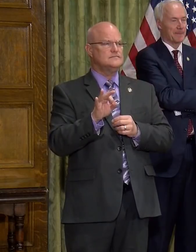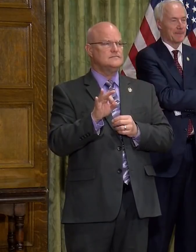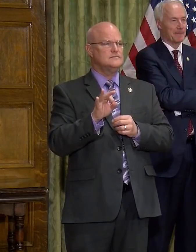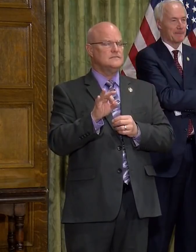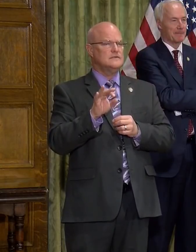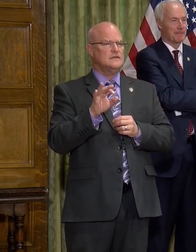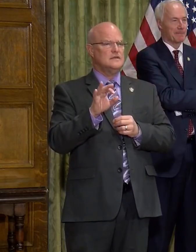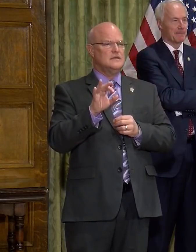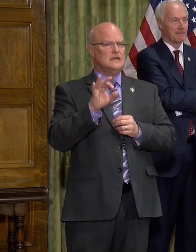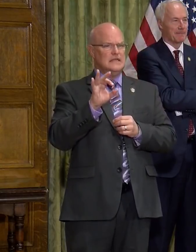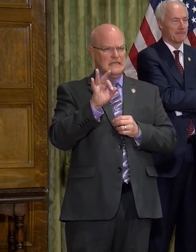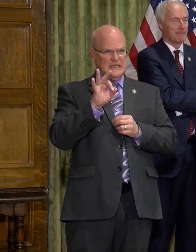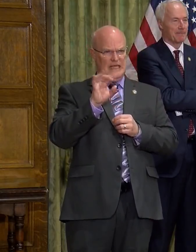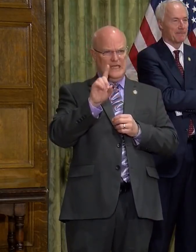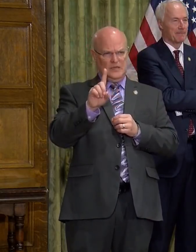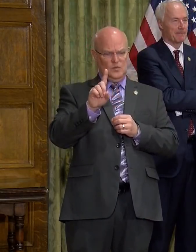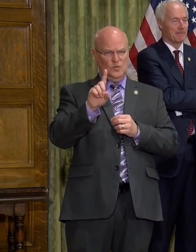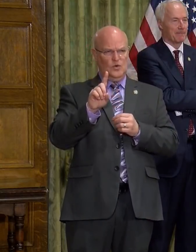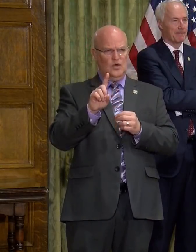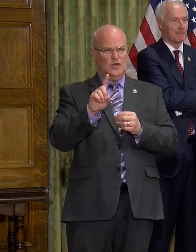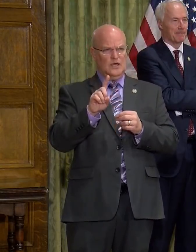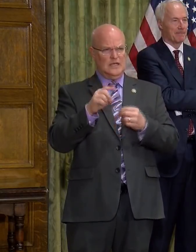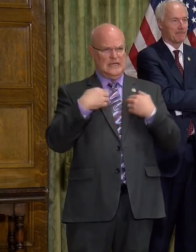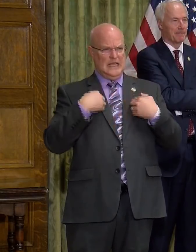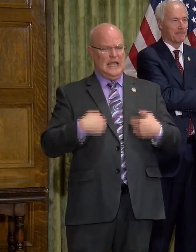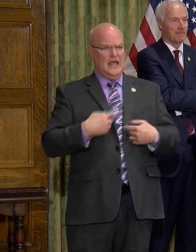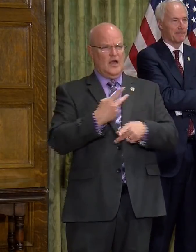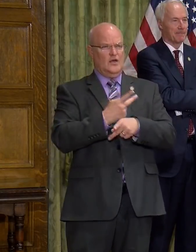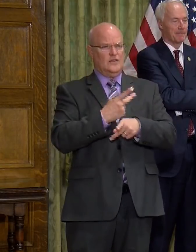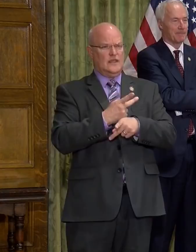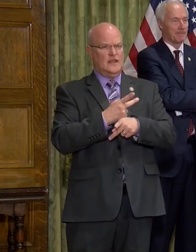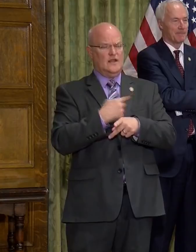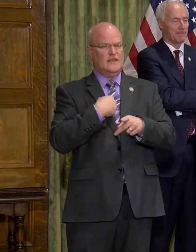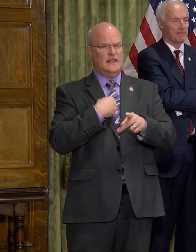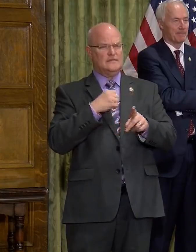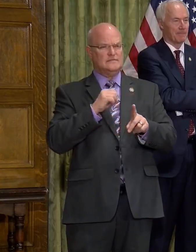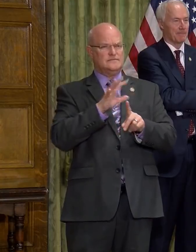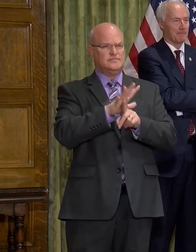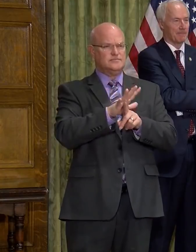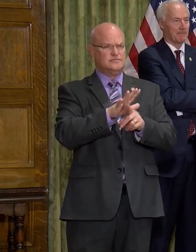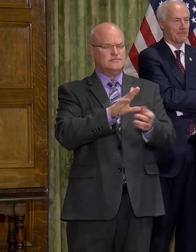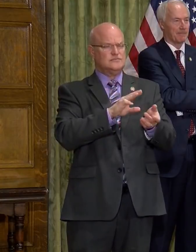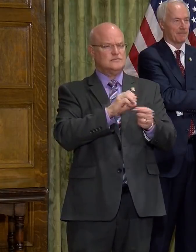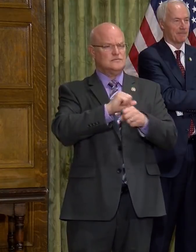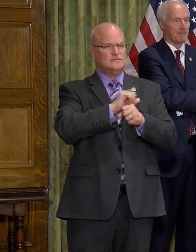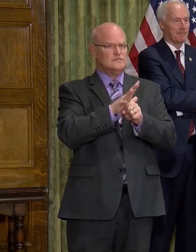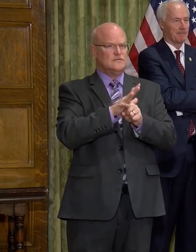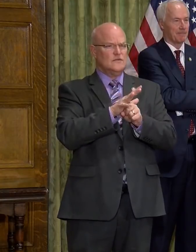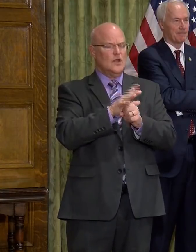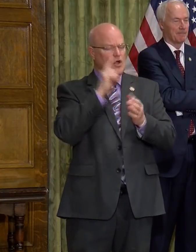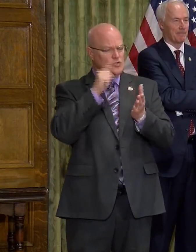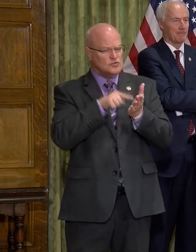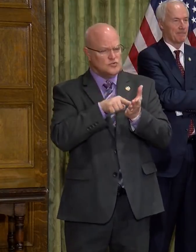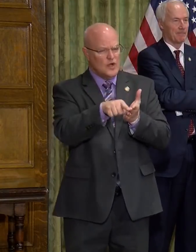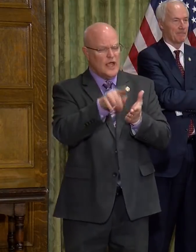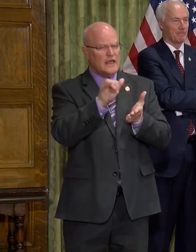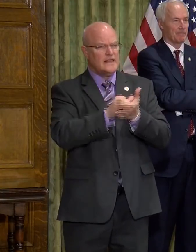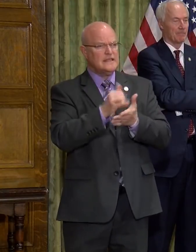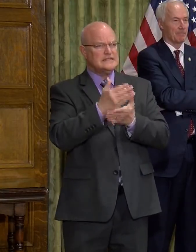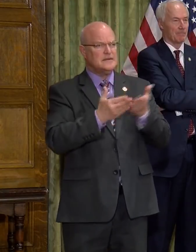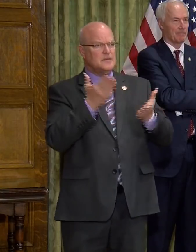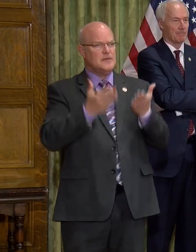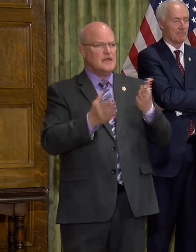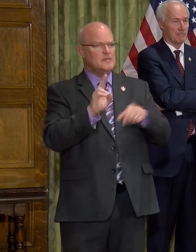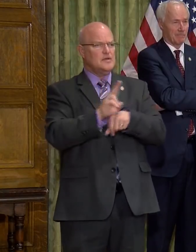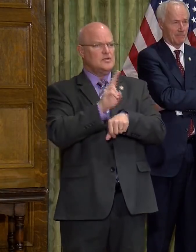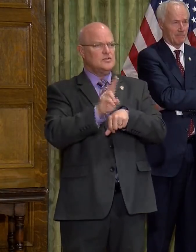91 caregivers, health professionals who've been infected, are you tracking those to see if some of them may have